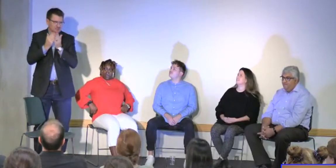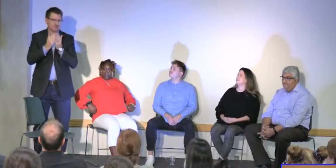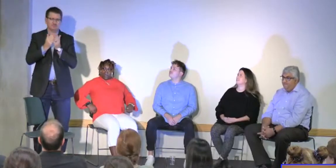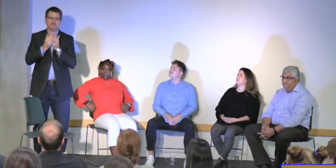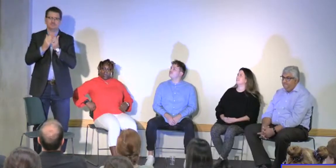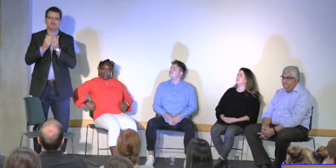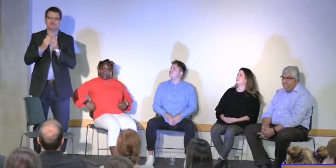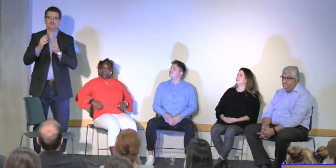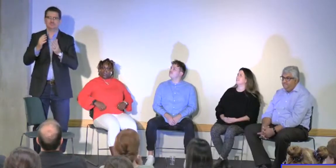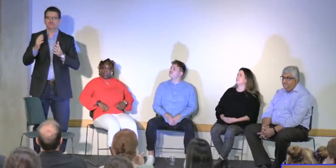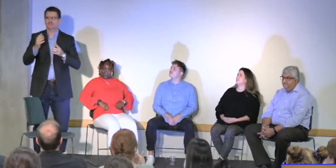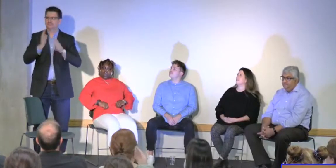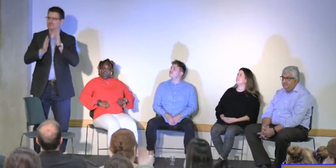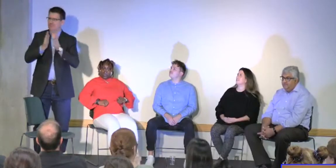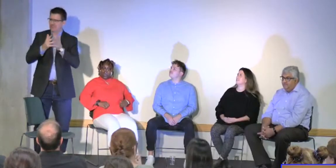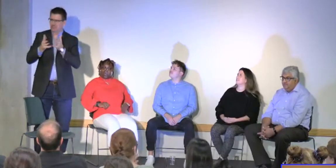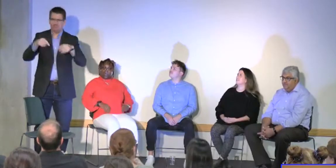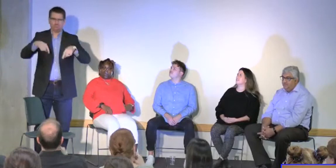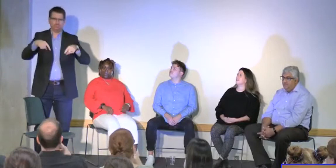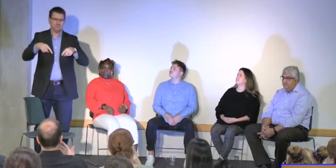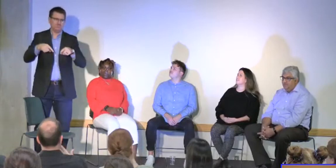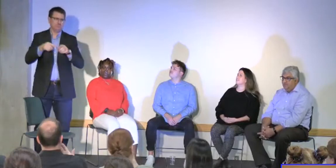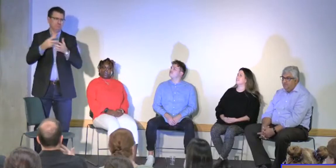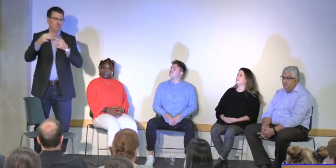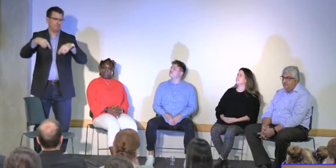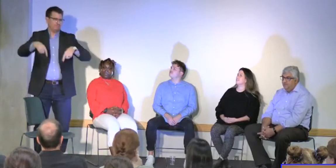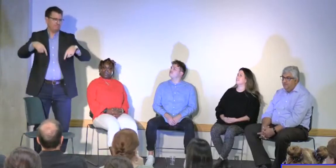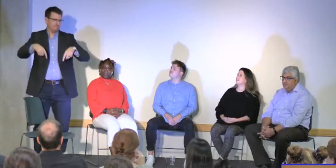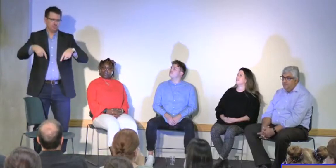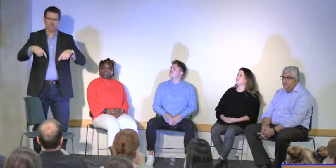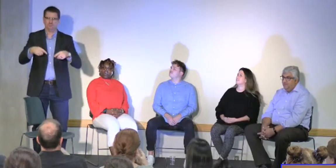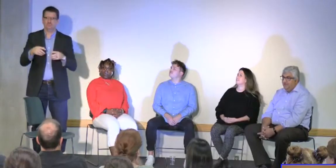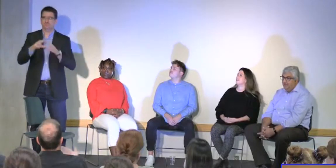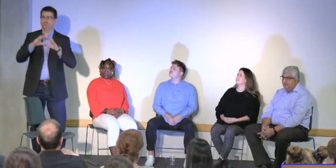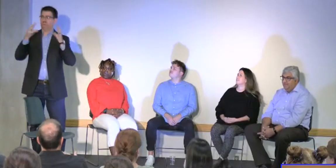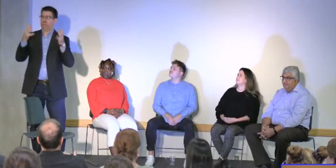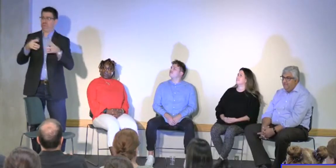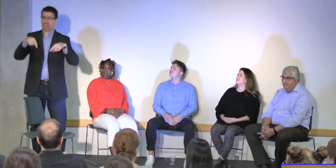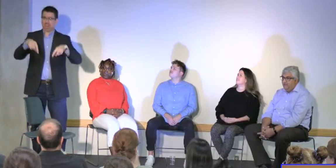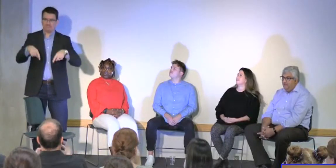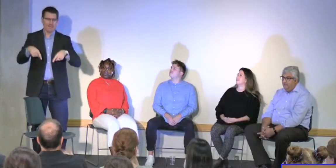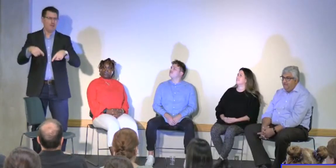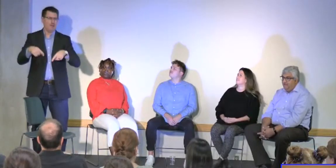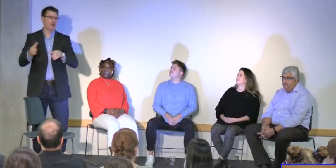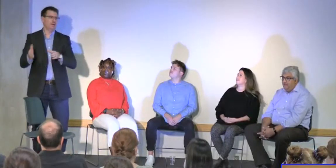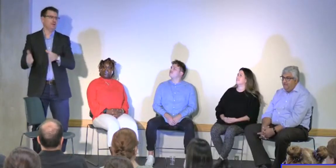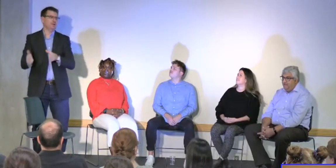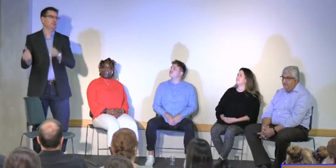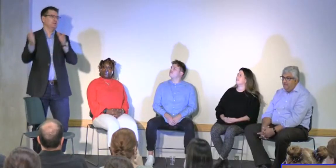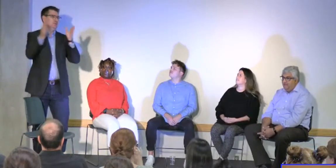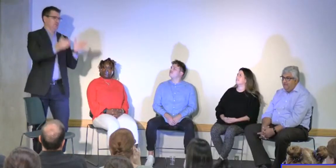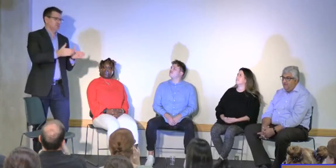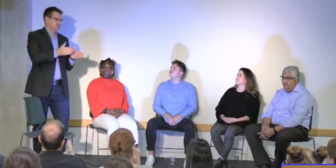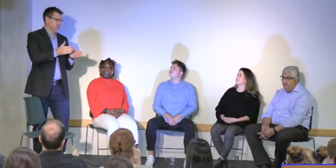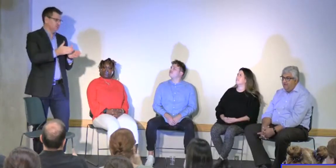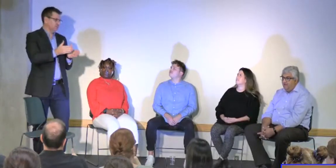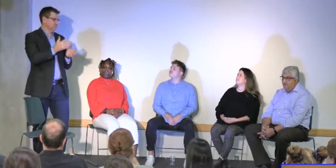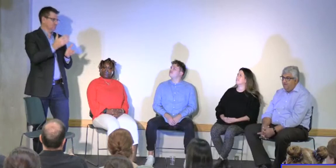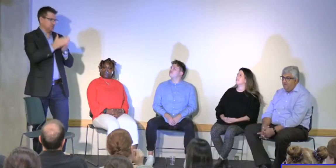introduction, I'm Dr. Michael Ballard, the coordinator of the ASL and the ASL program here in